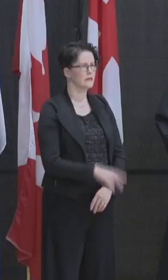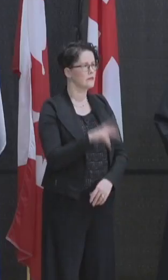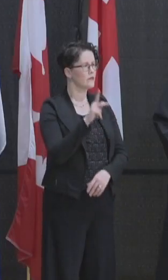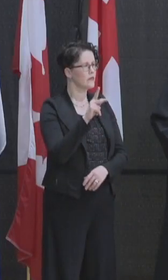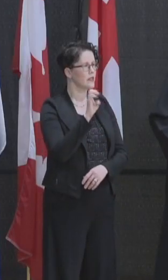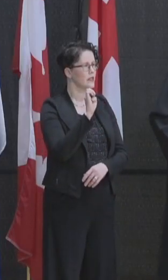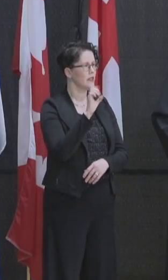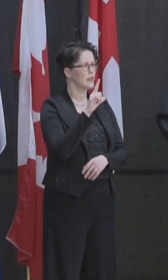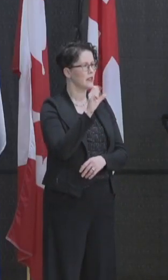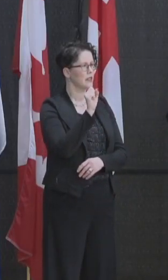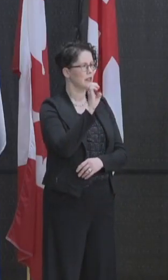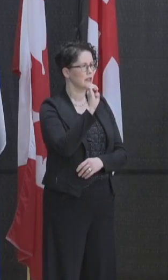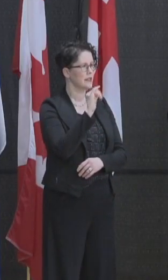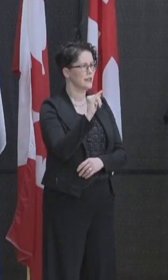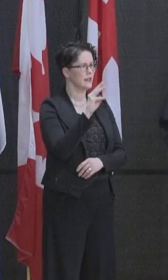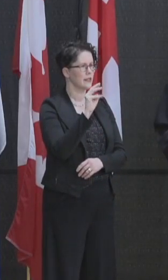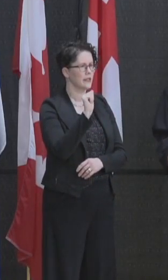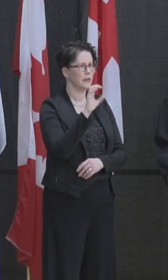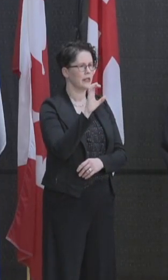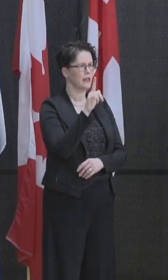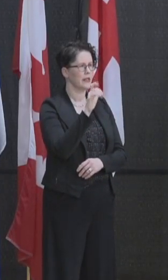Kelsey McLean.